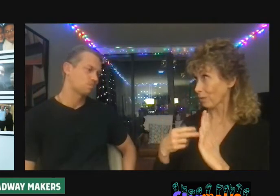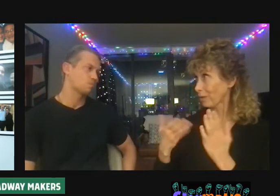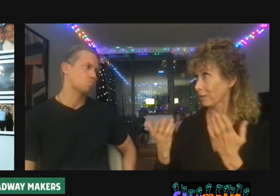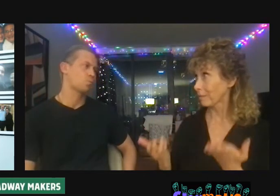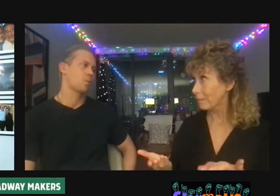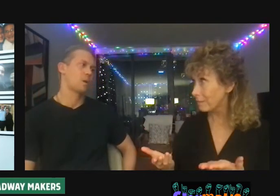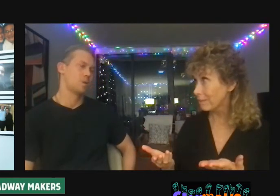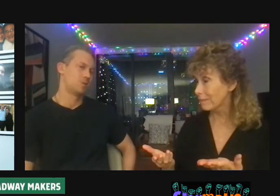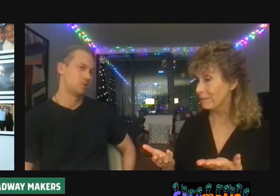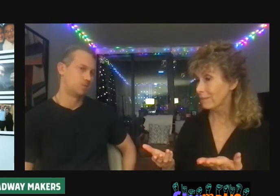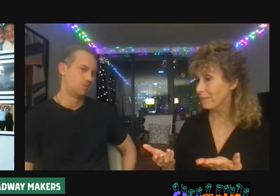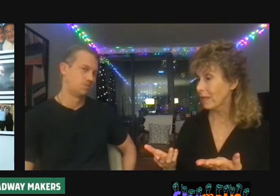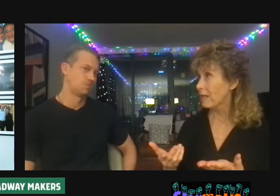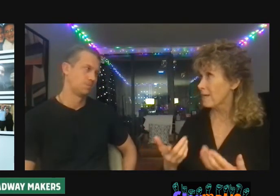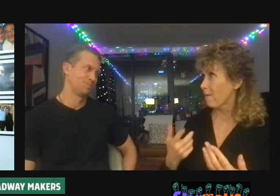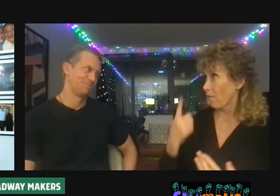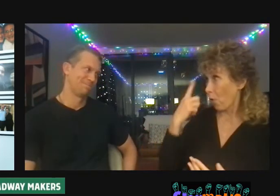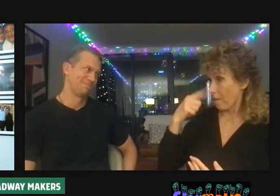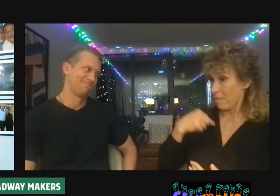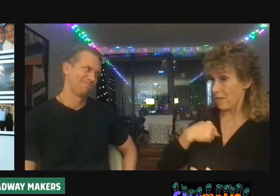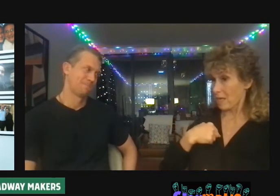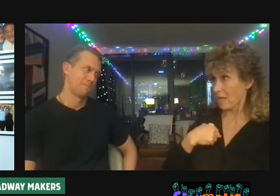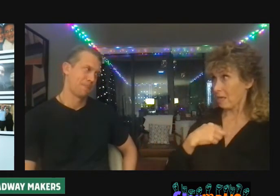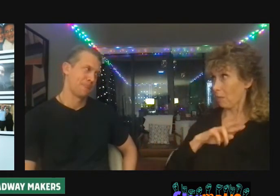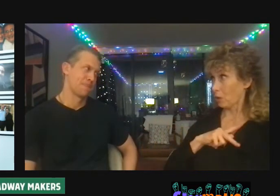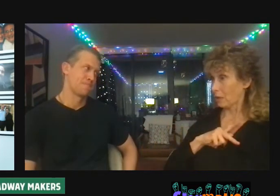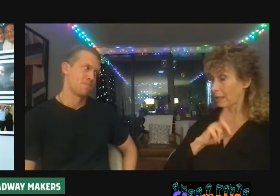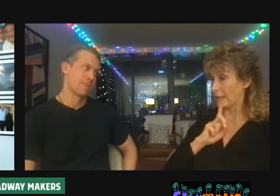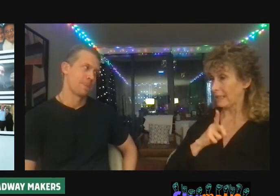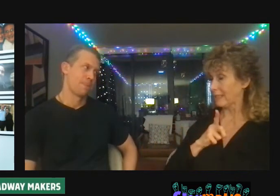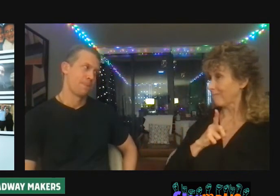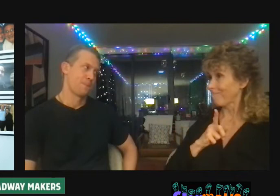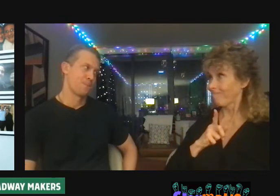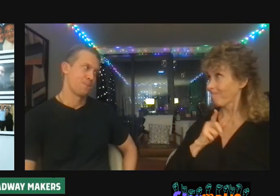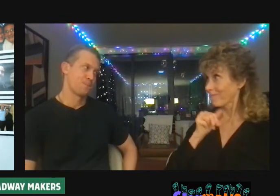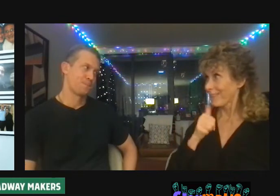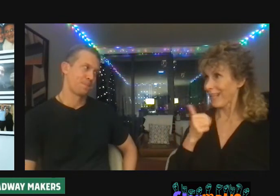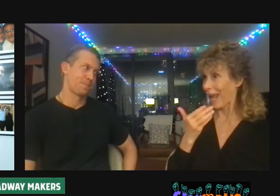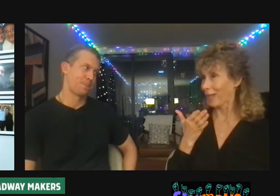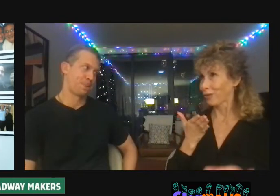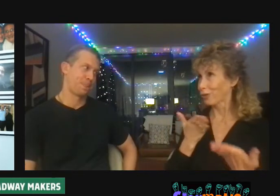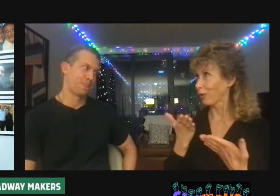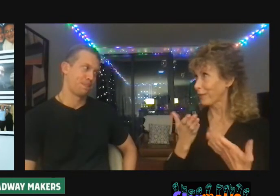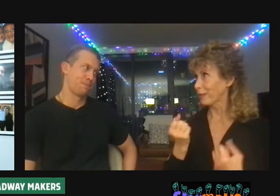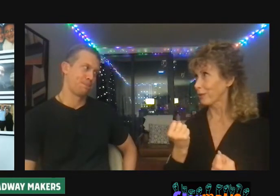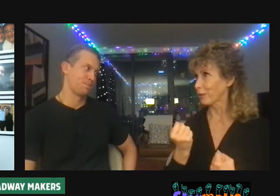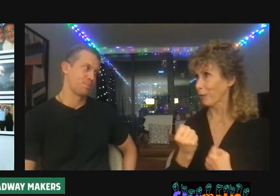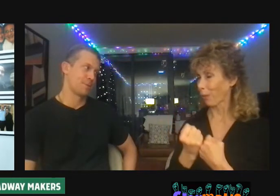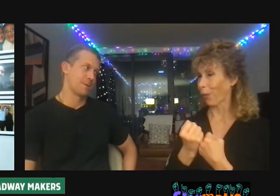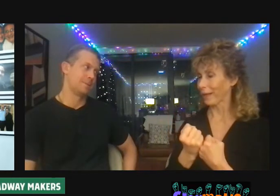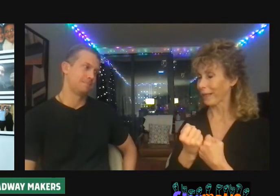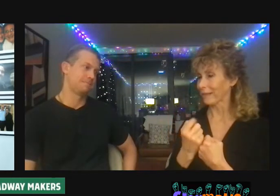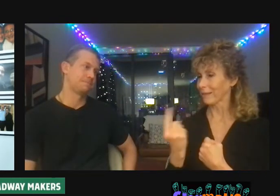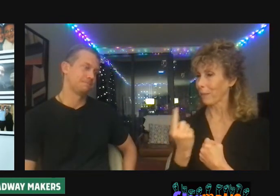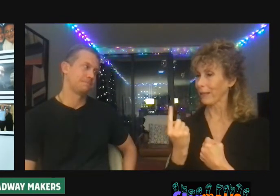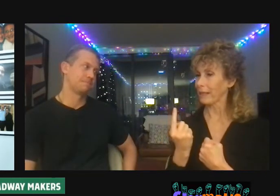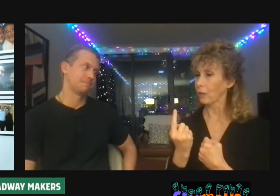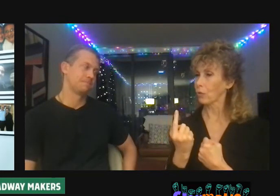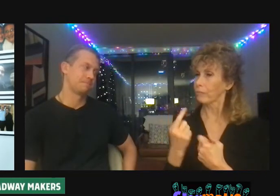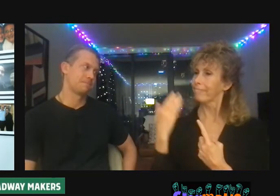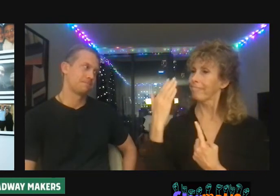To me, it's such a disservice when you don't have someone from a lived experience playing a role.